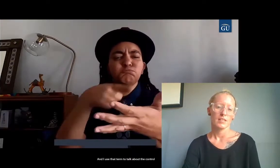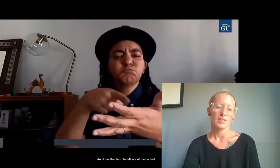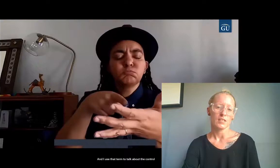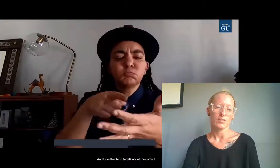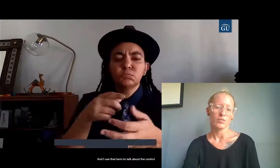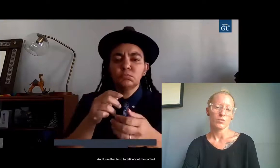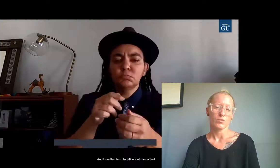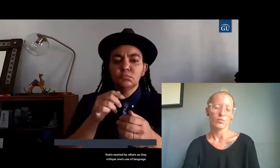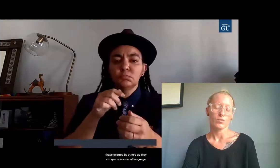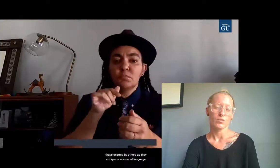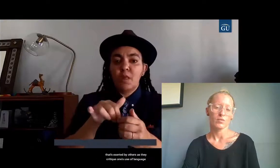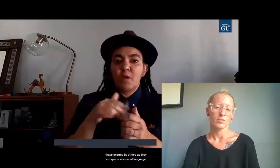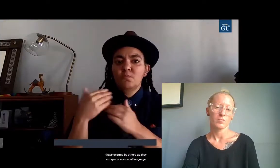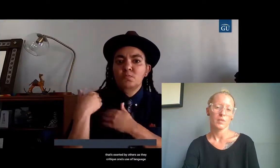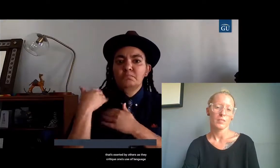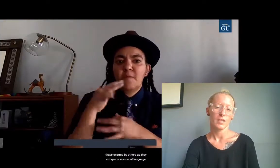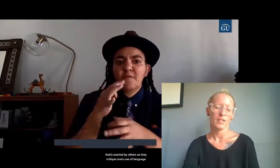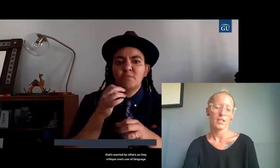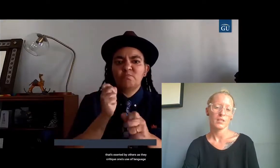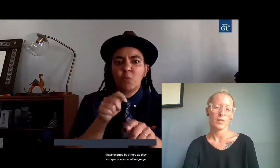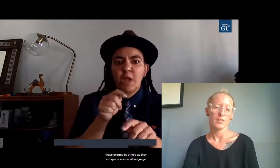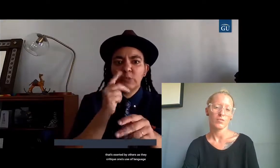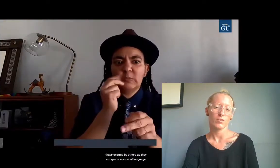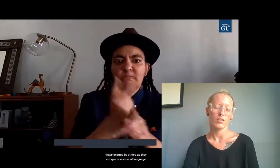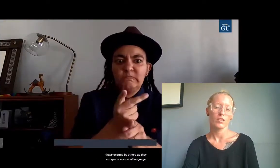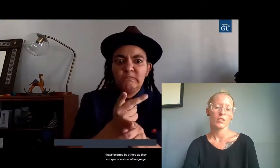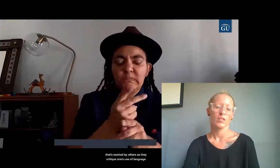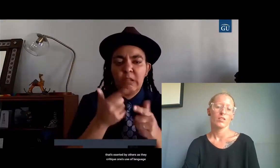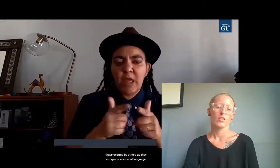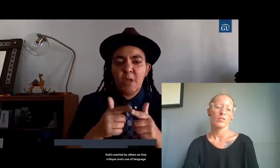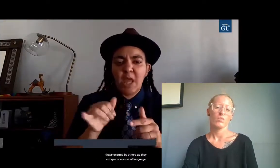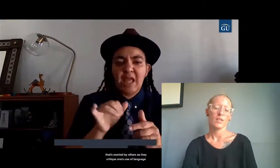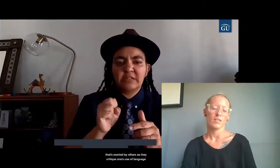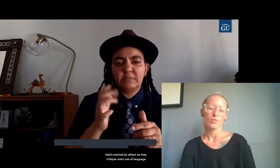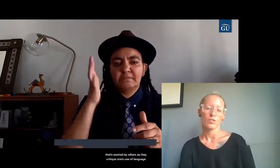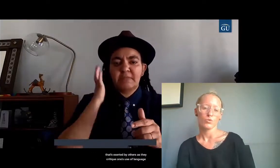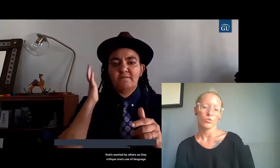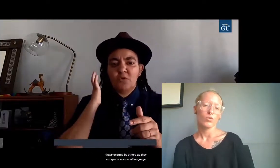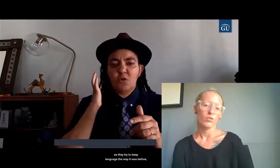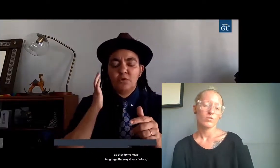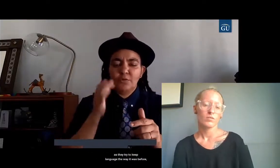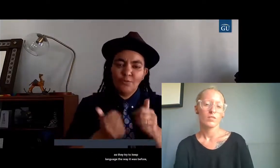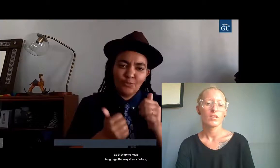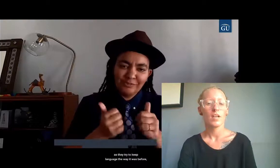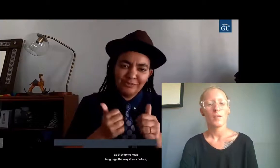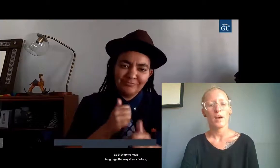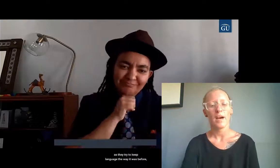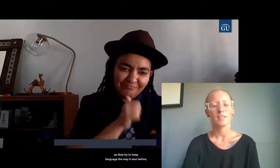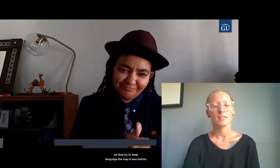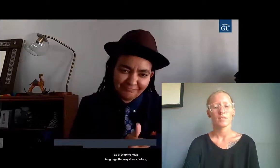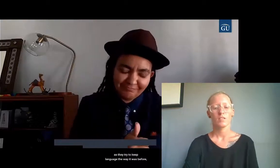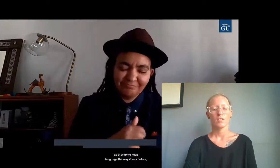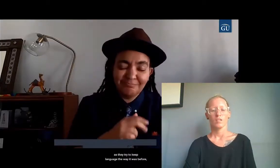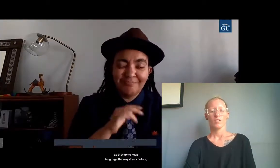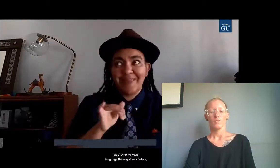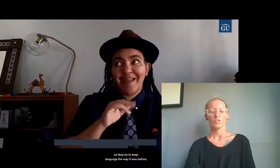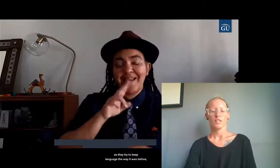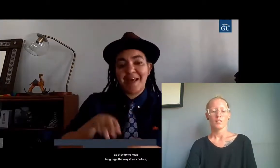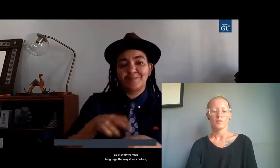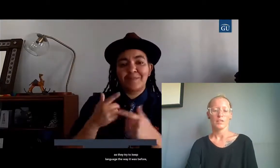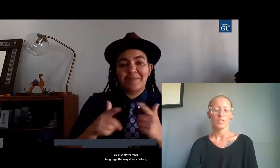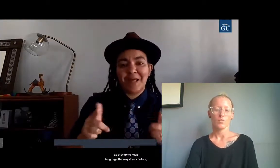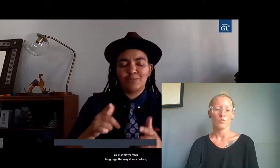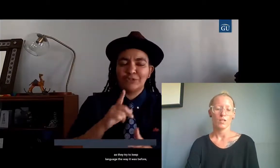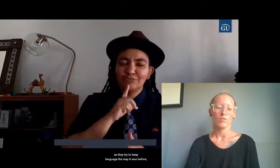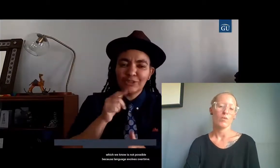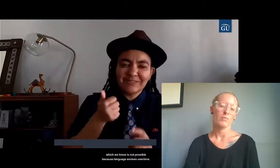and this needs to be maintained by different ways of control. In the past, we try